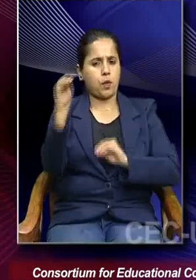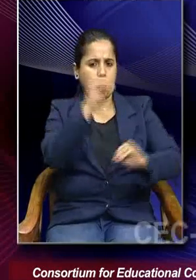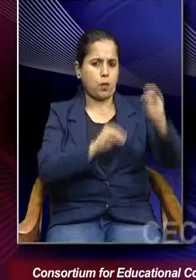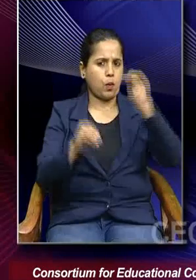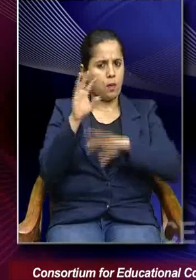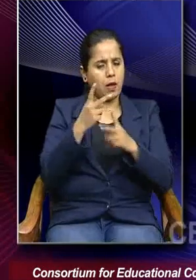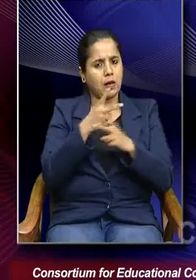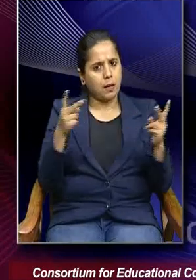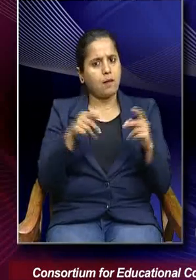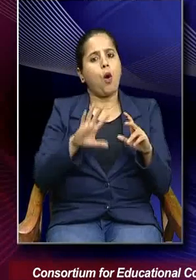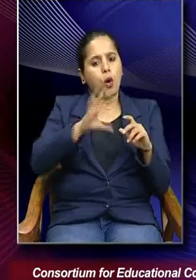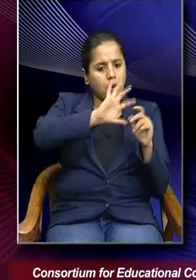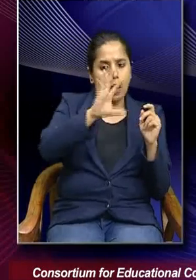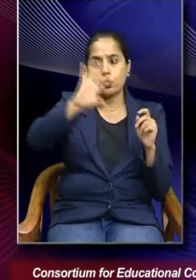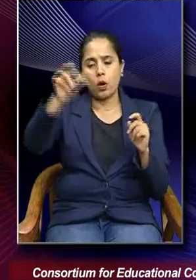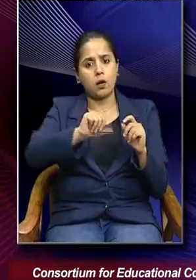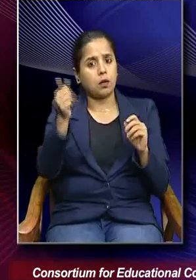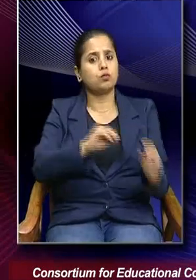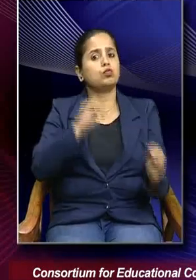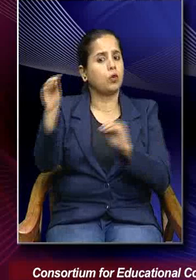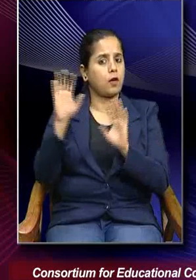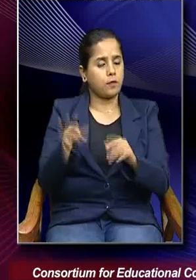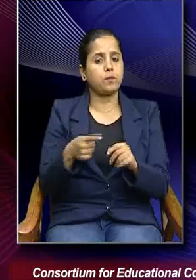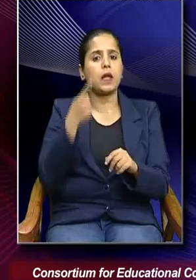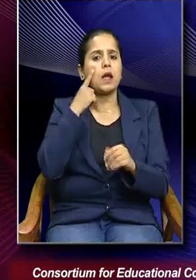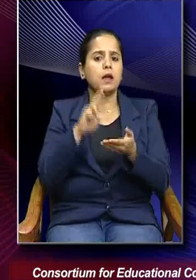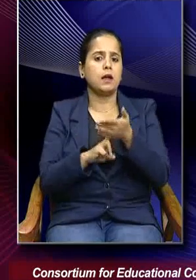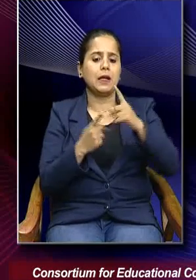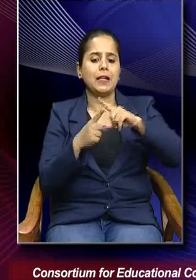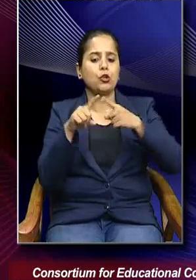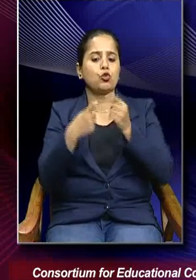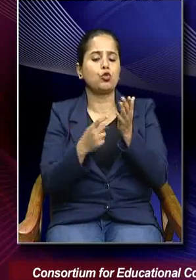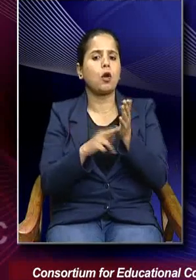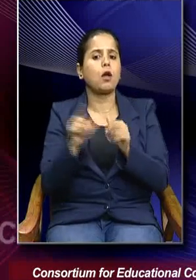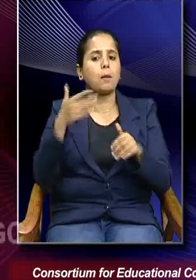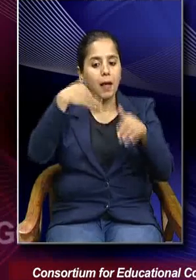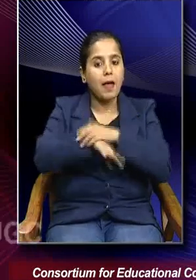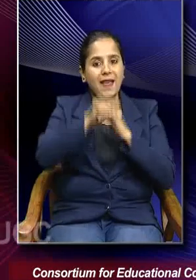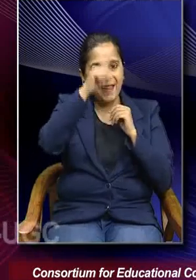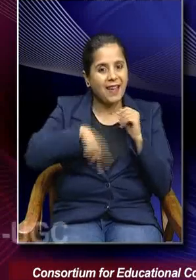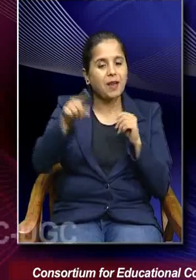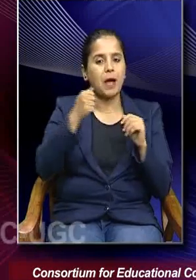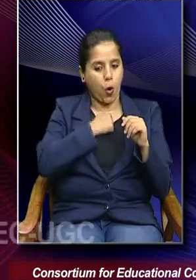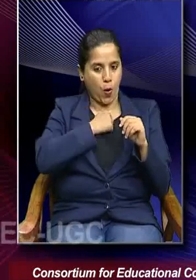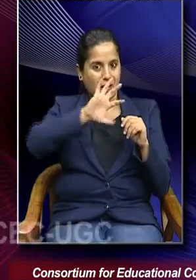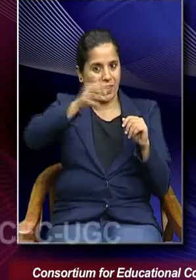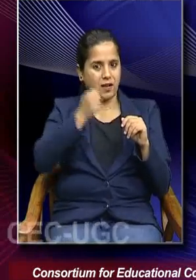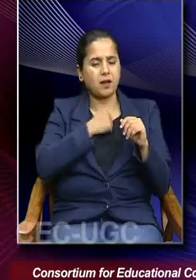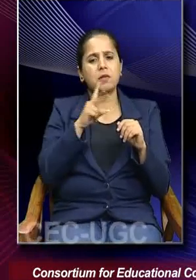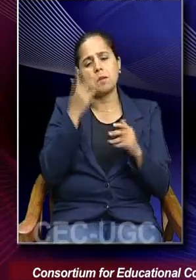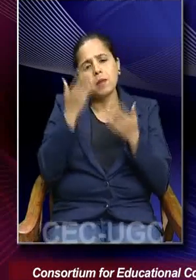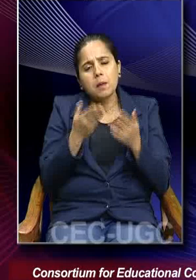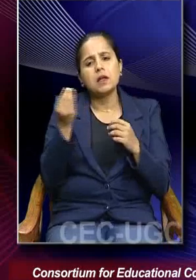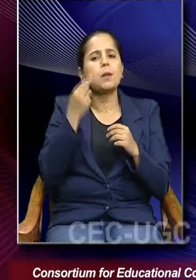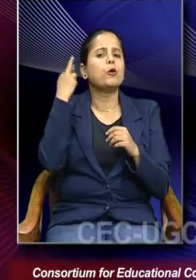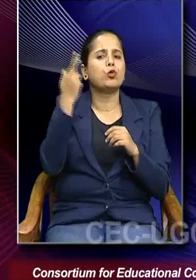between country. So, internal occurs because of obviously the pull factor, where